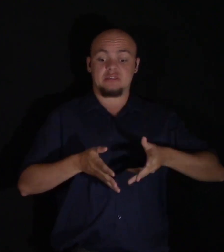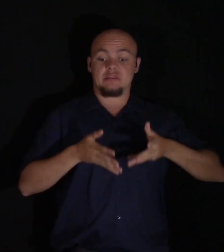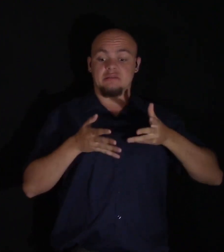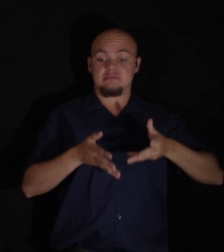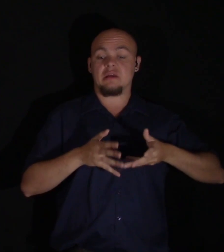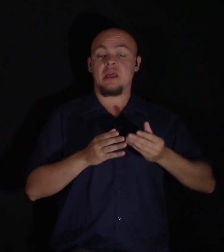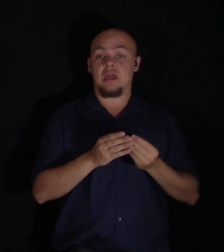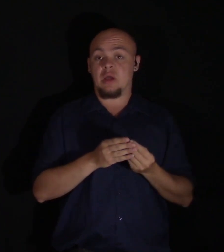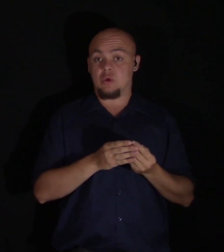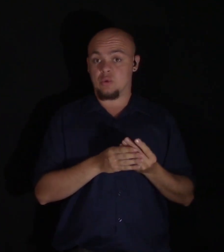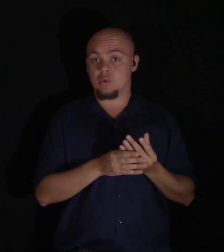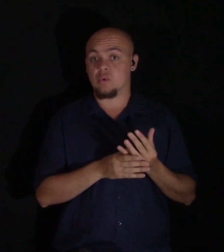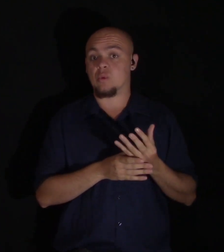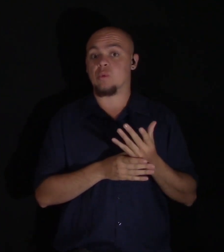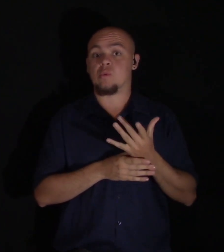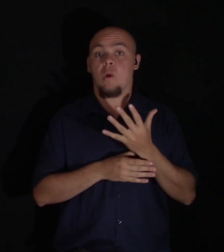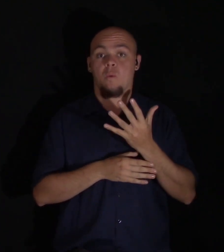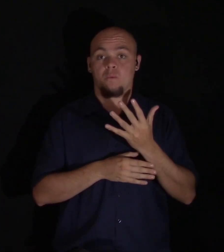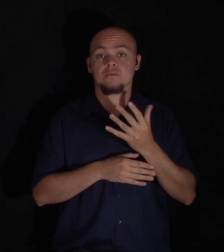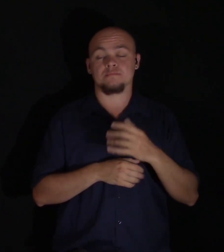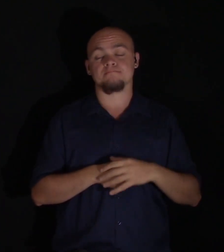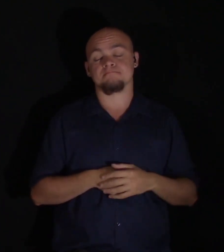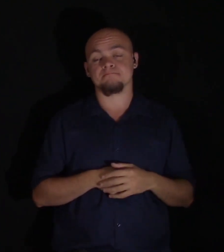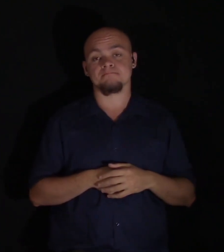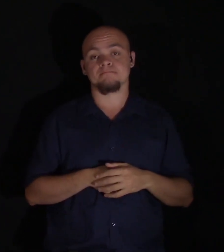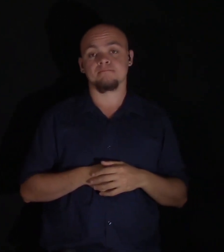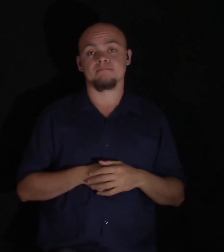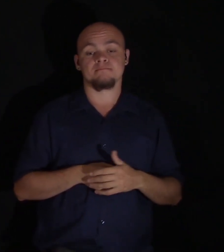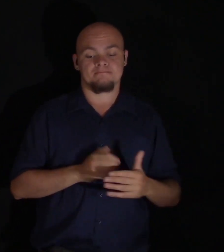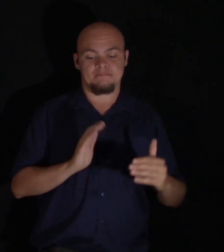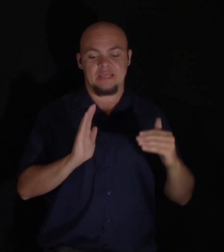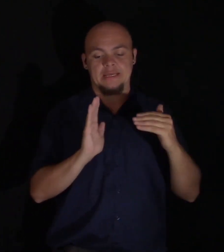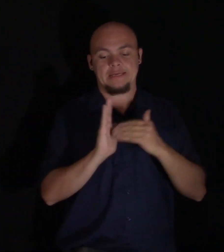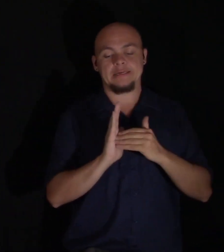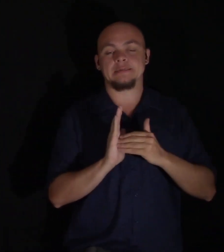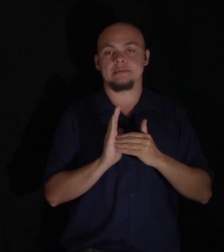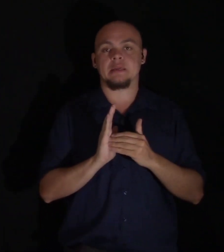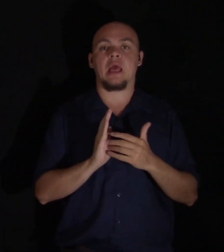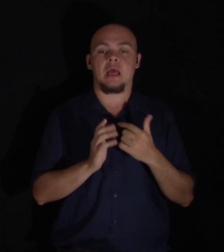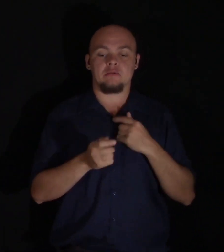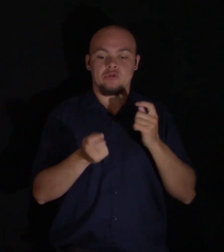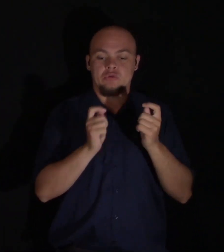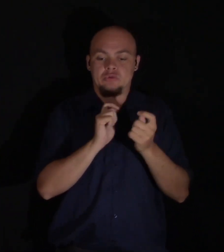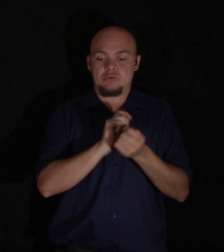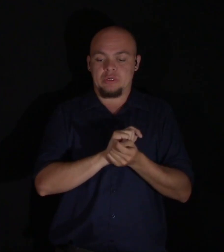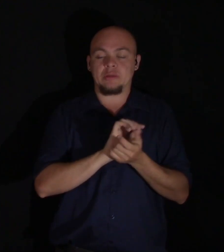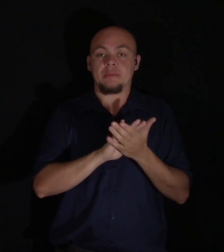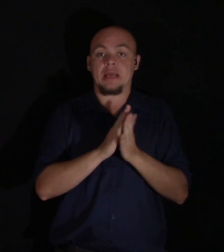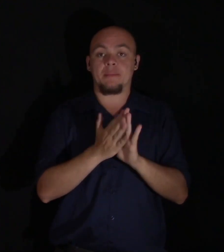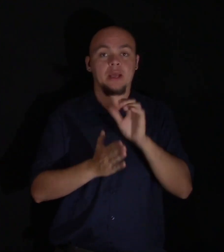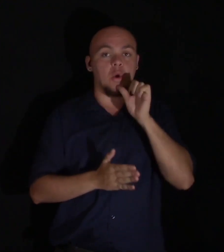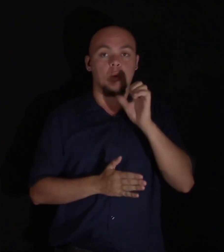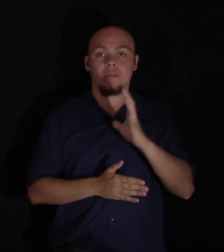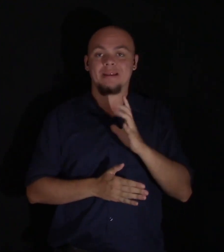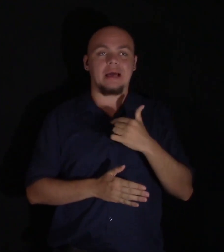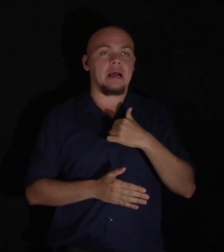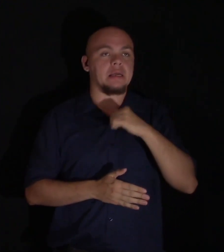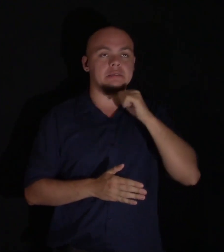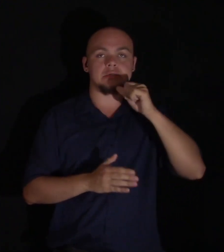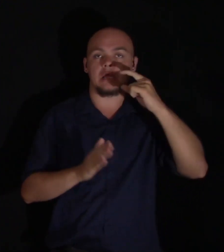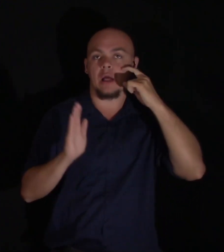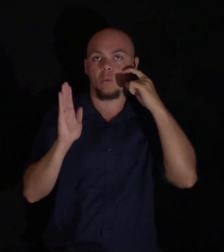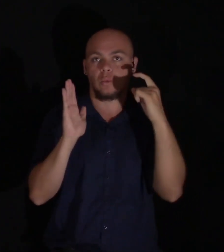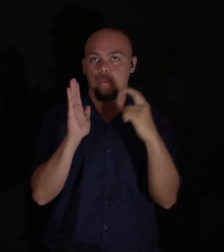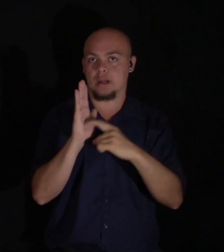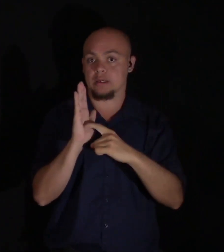even grow within me. Once again, I was morphing into a woman I did not recognize